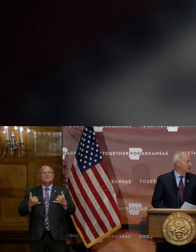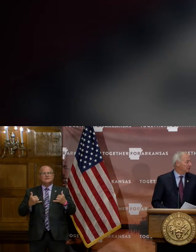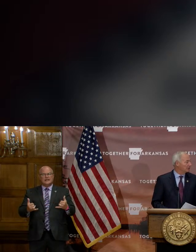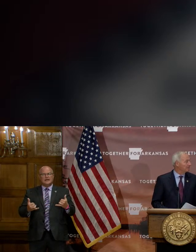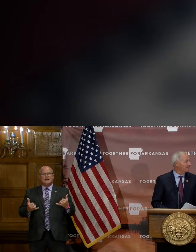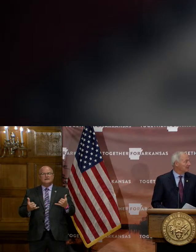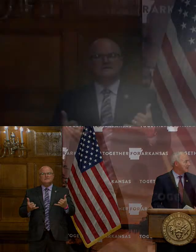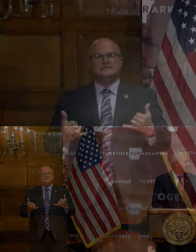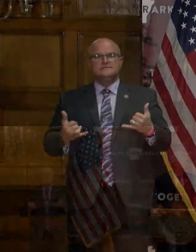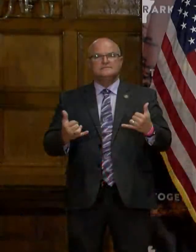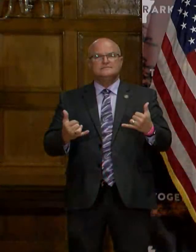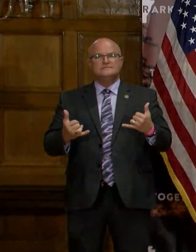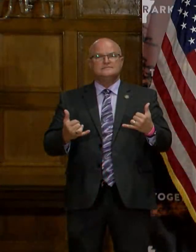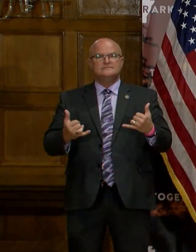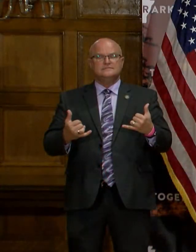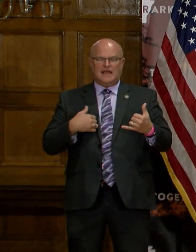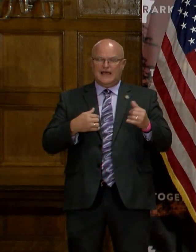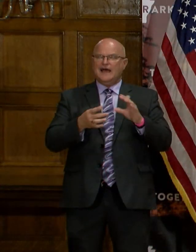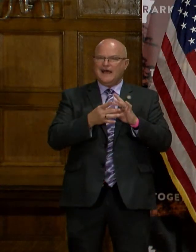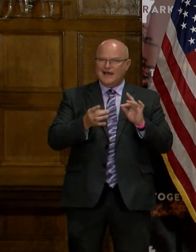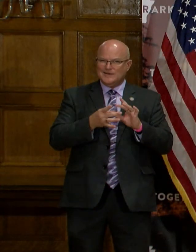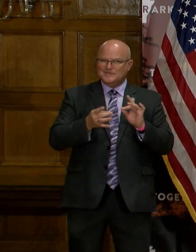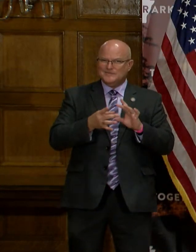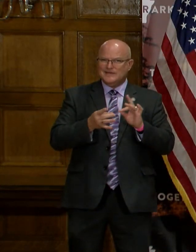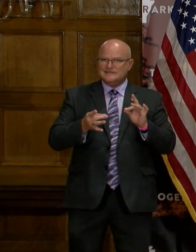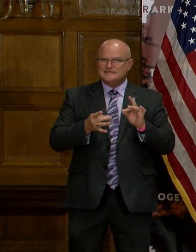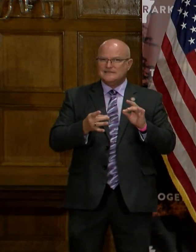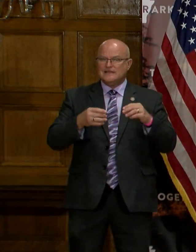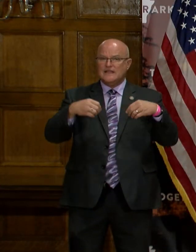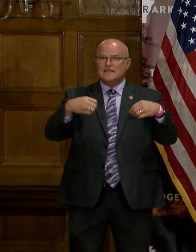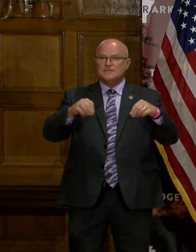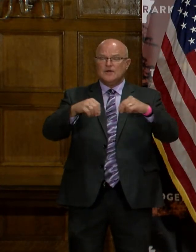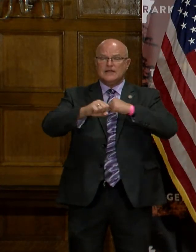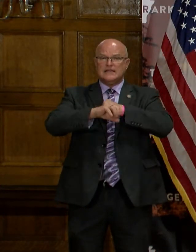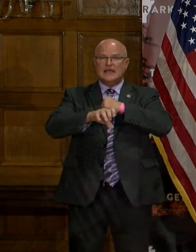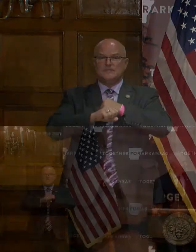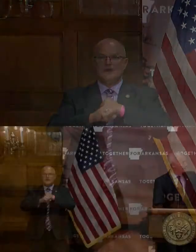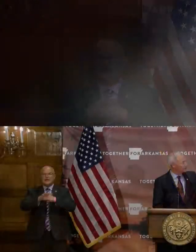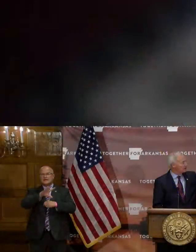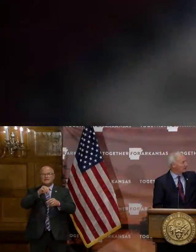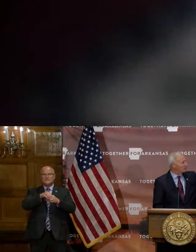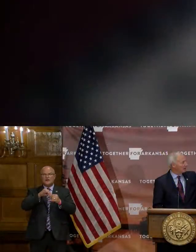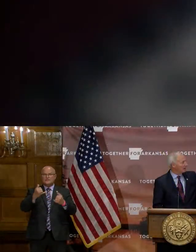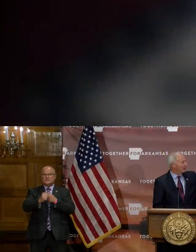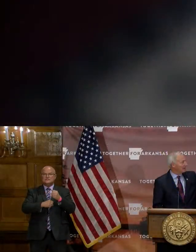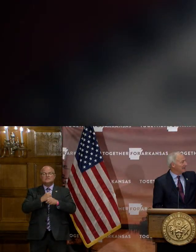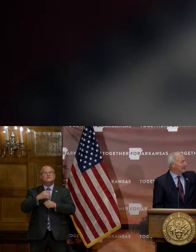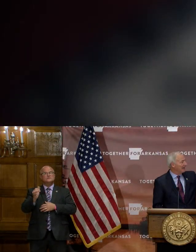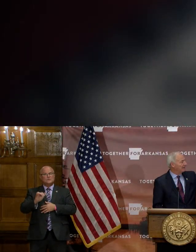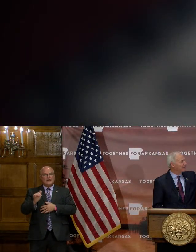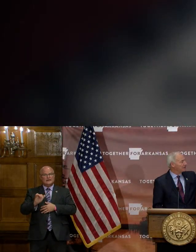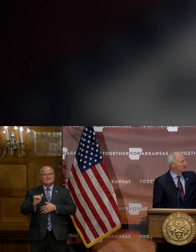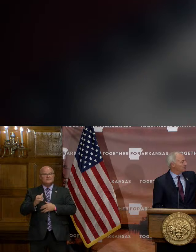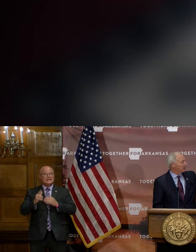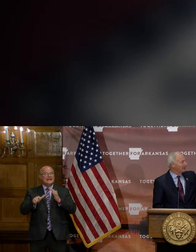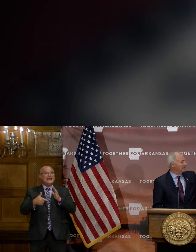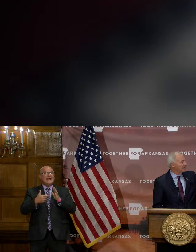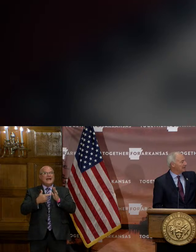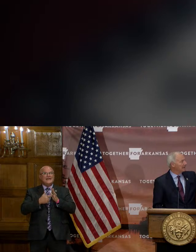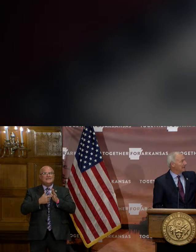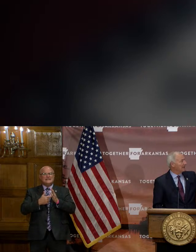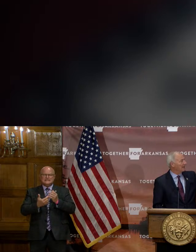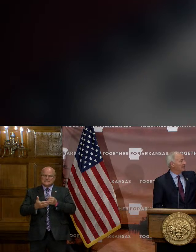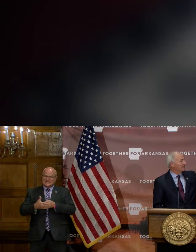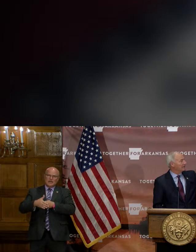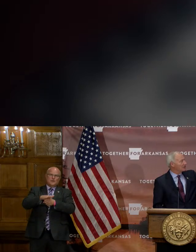me go to, and I did mention the marketing campaign will be a part of it this year as well. And this